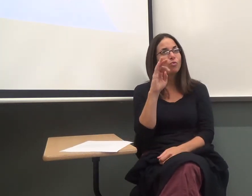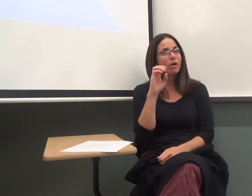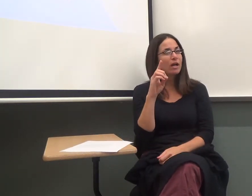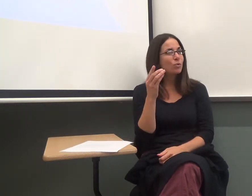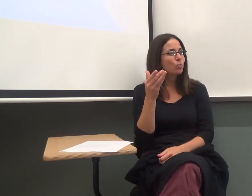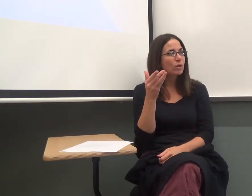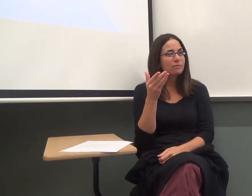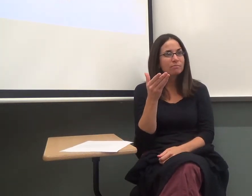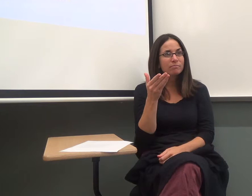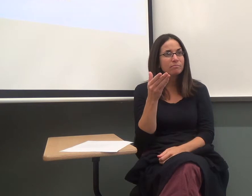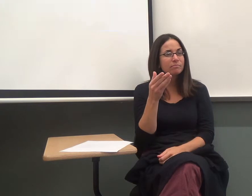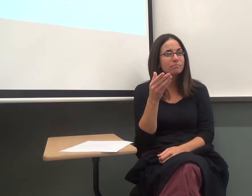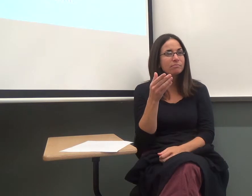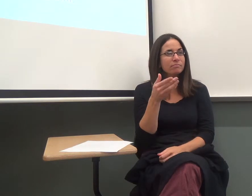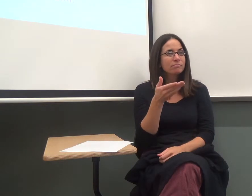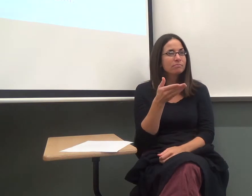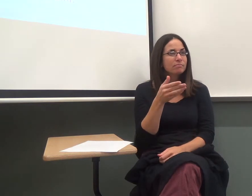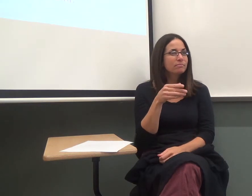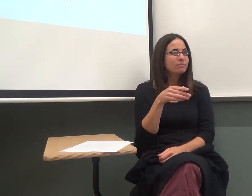Adverb. Is it? Is it a preposition?